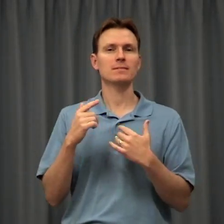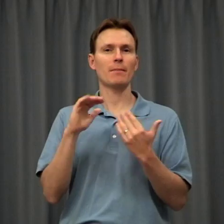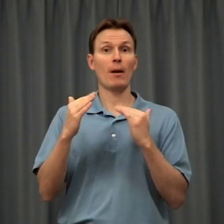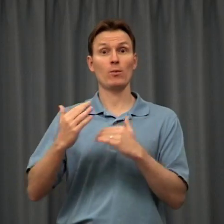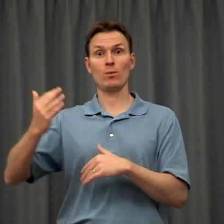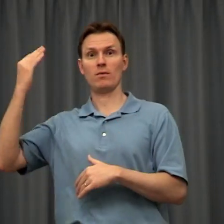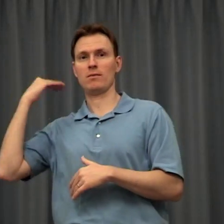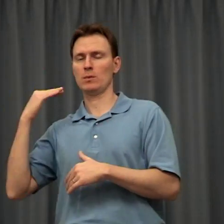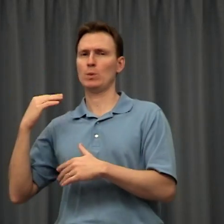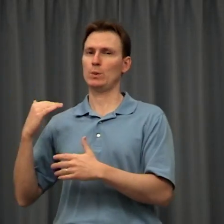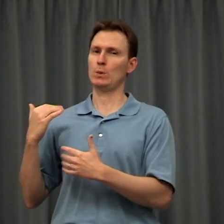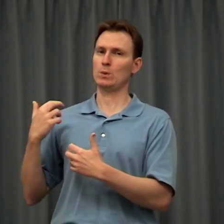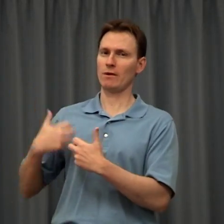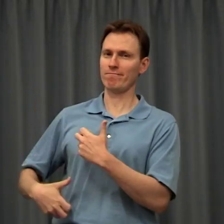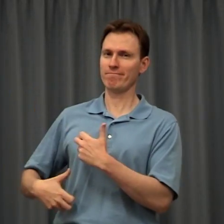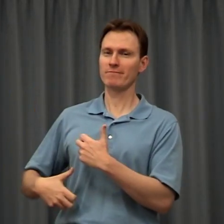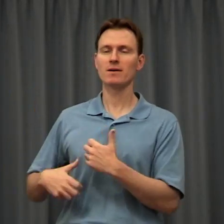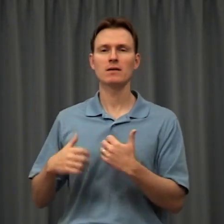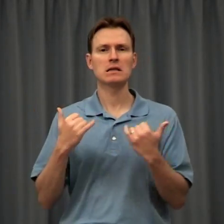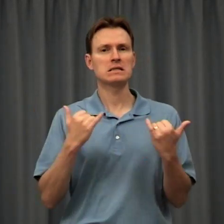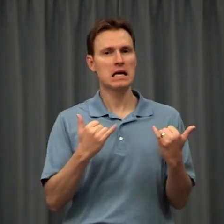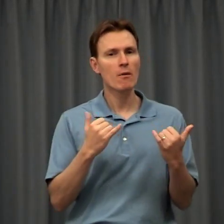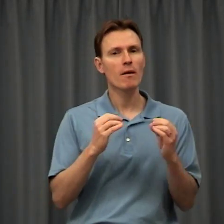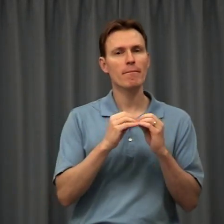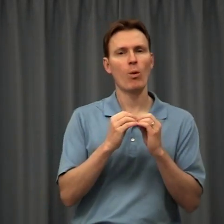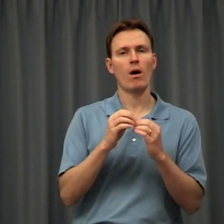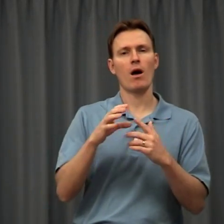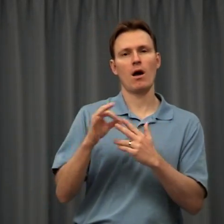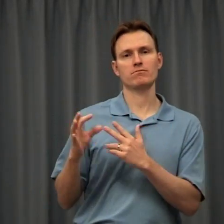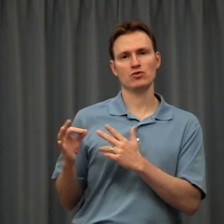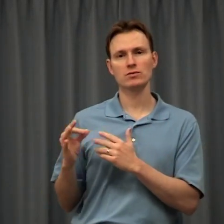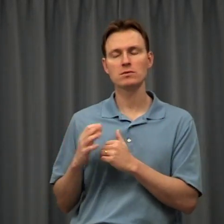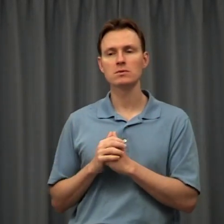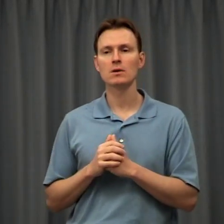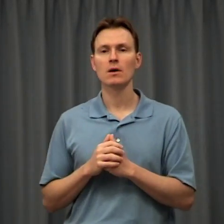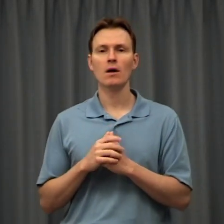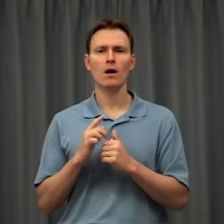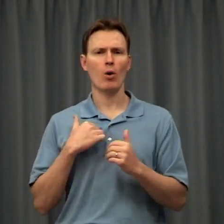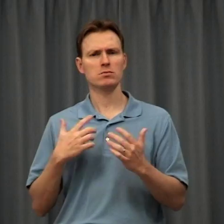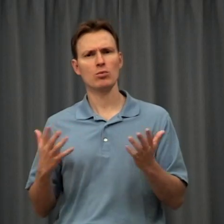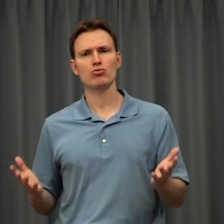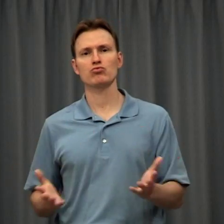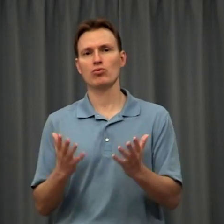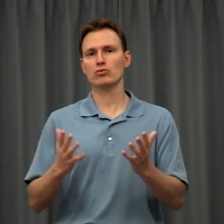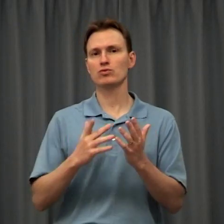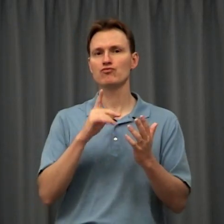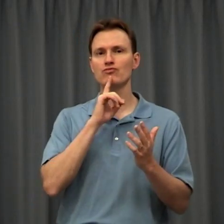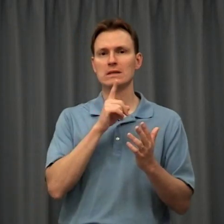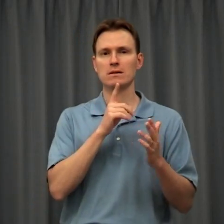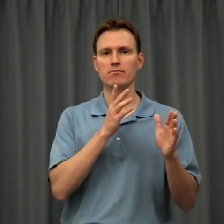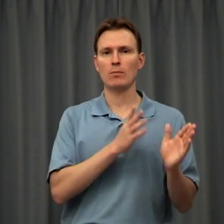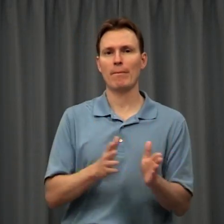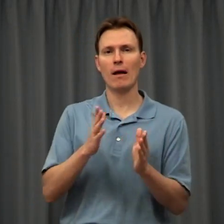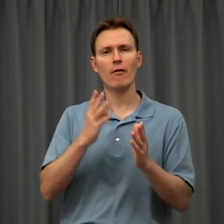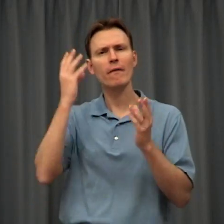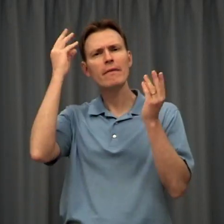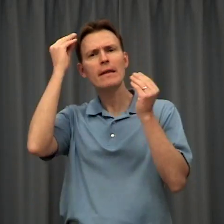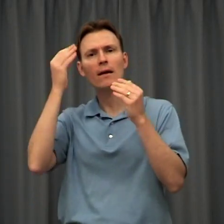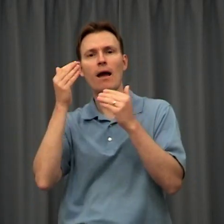Now is the time, compared to years ago, that was much more difficult. Now, there are a few more options. I